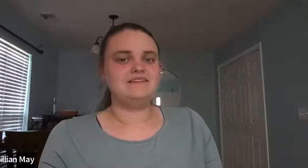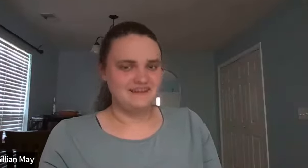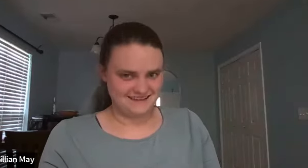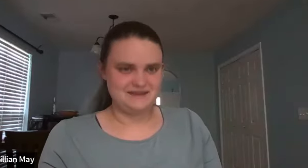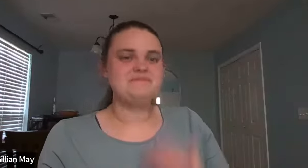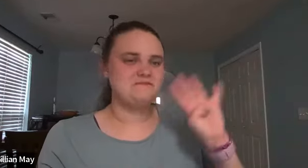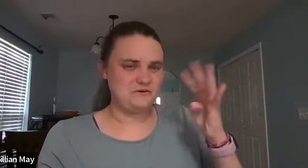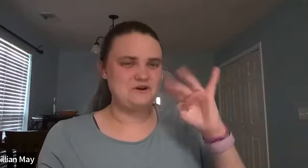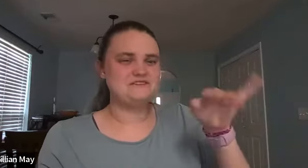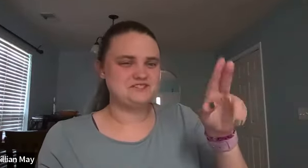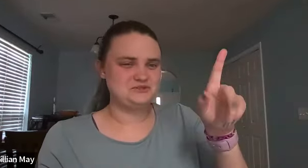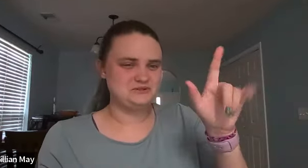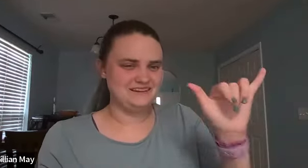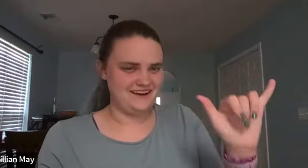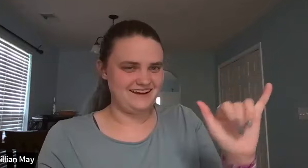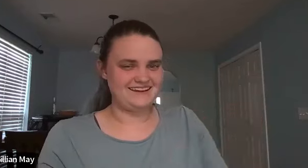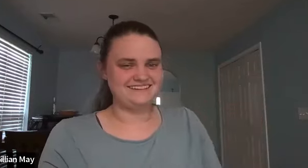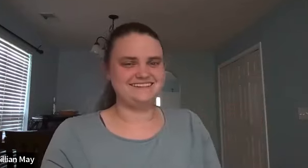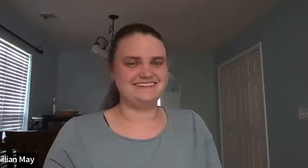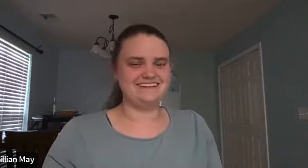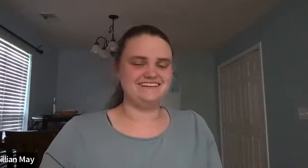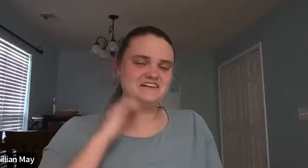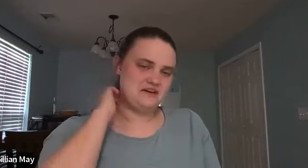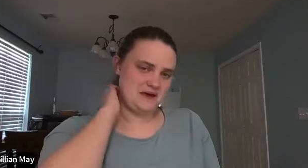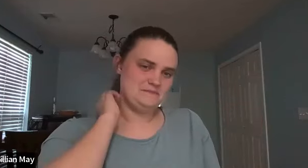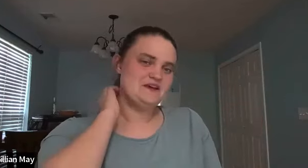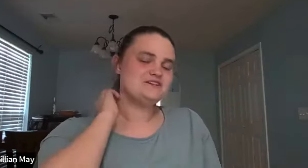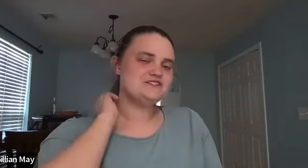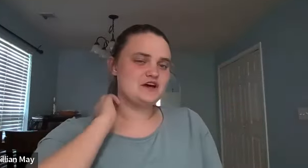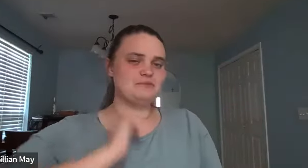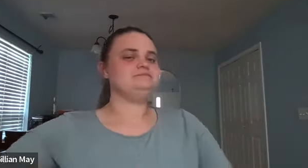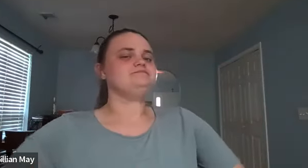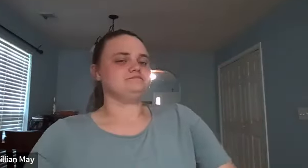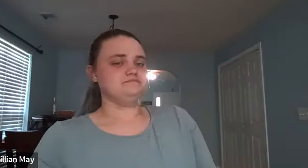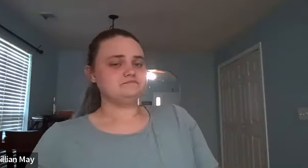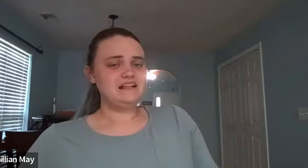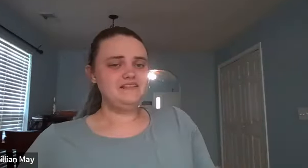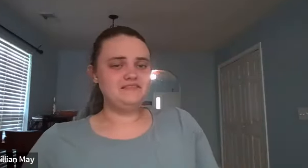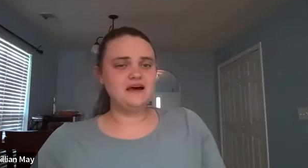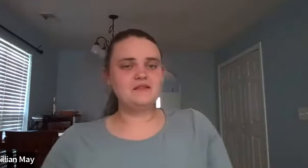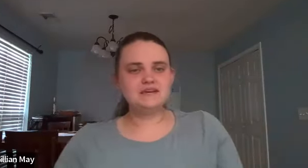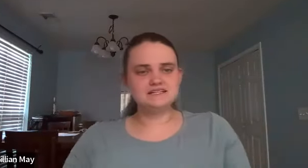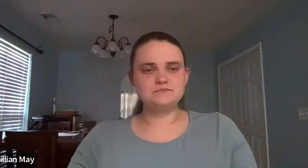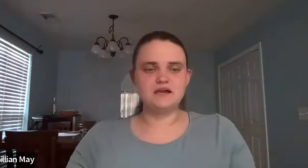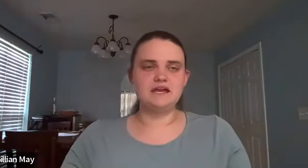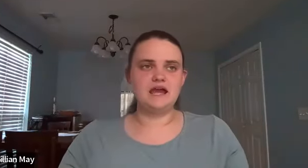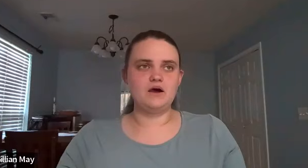July. Yep, 4th of July. Good. Okay, so now let me explain